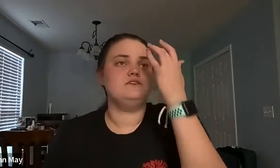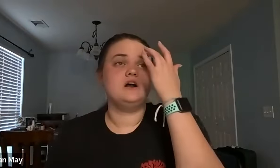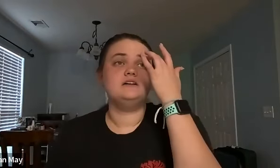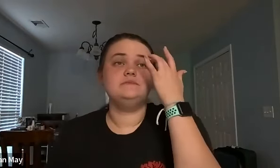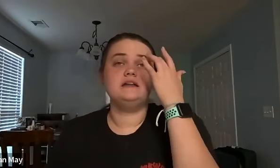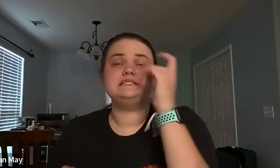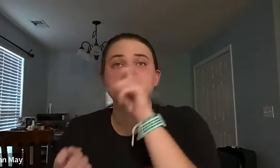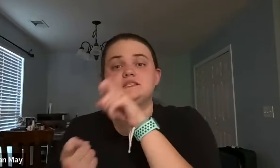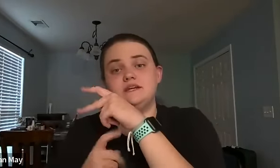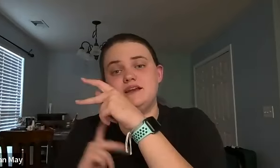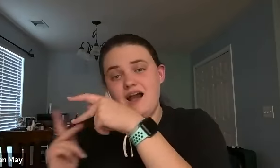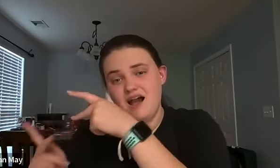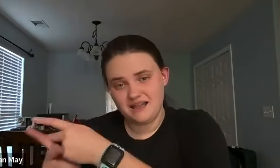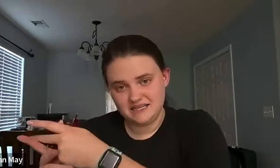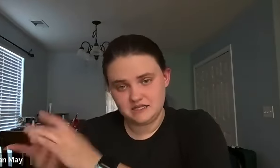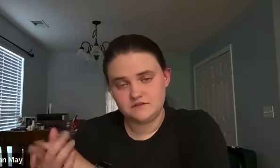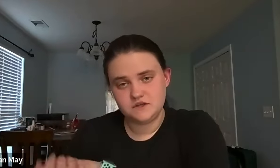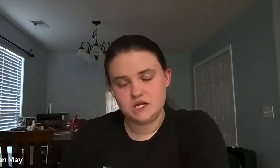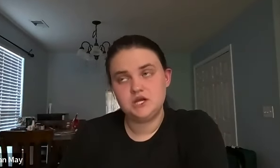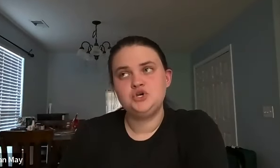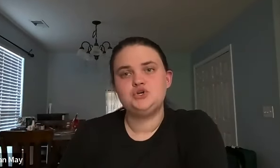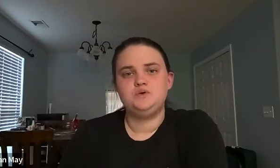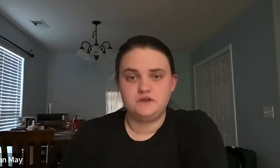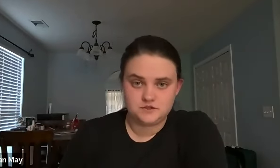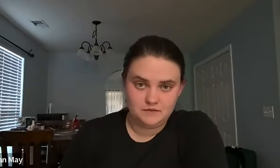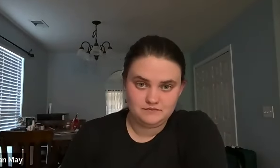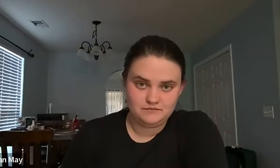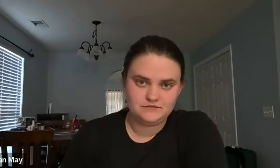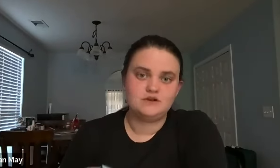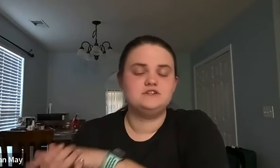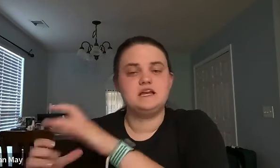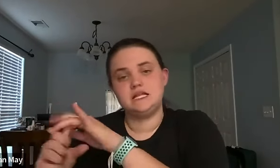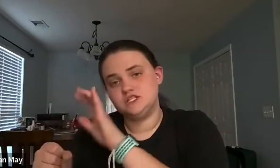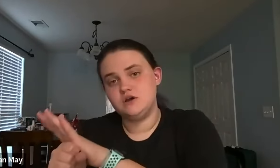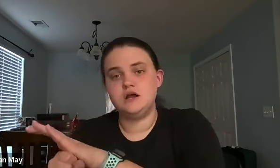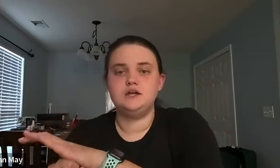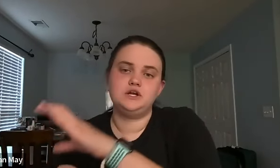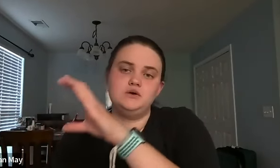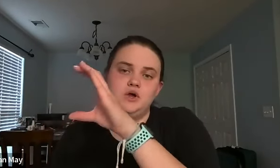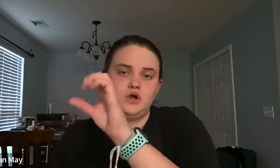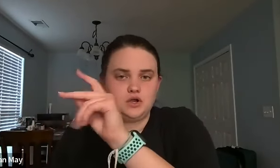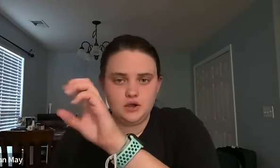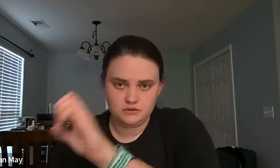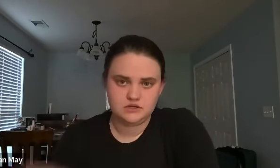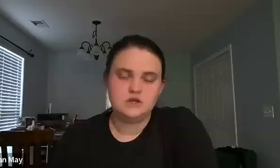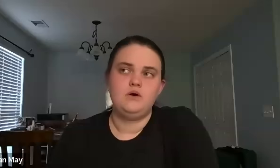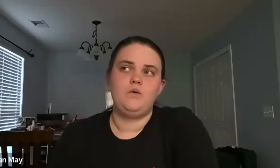you're talking about a specific kind of soda, you finger spell. So if you're saying like soda, you know, Coke